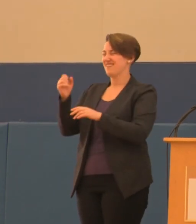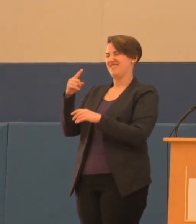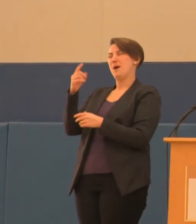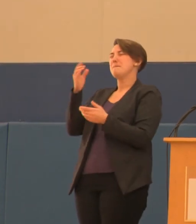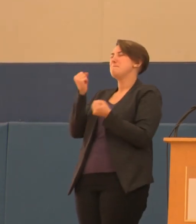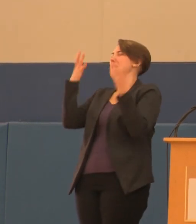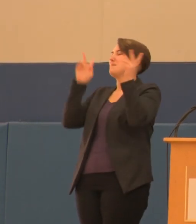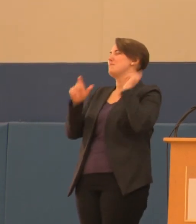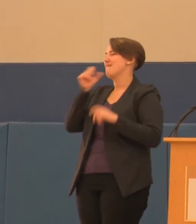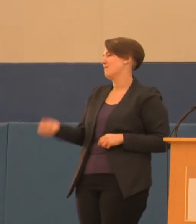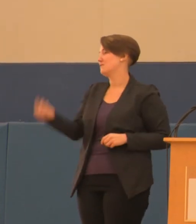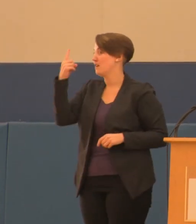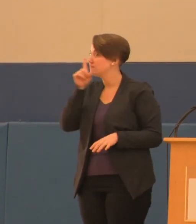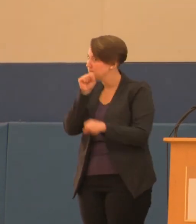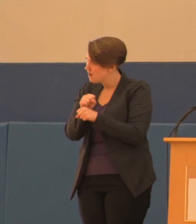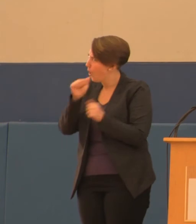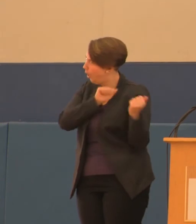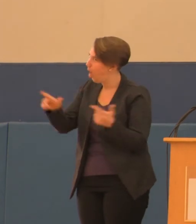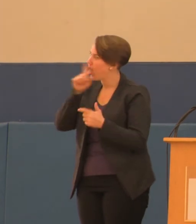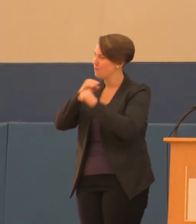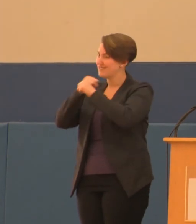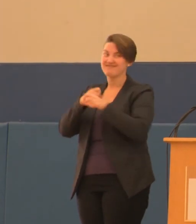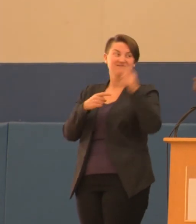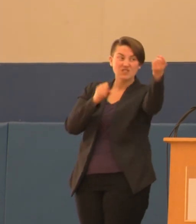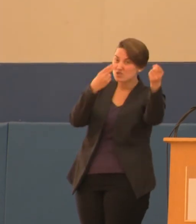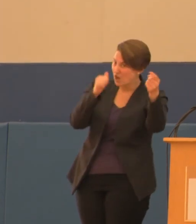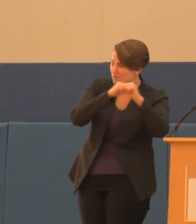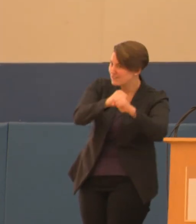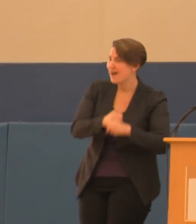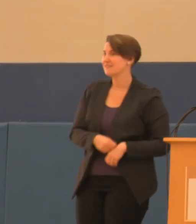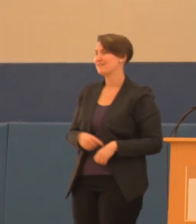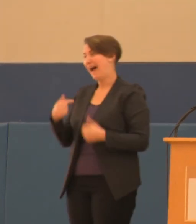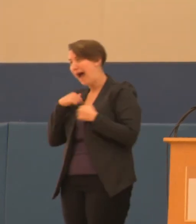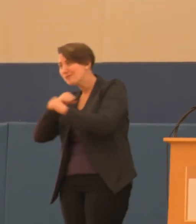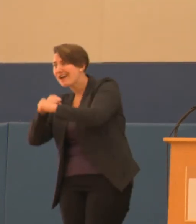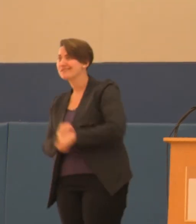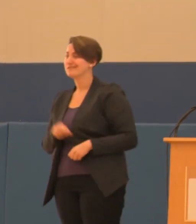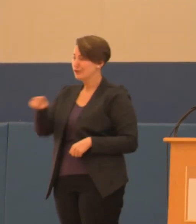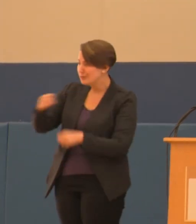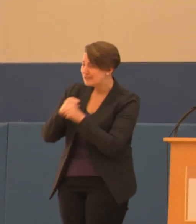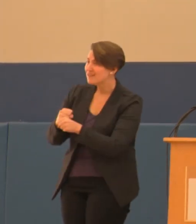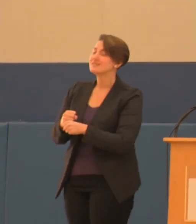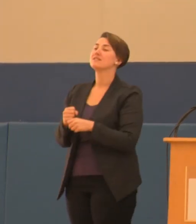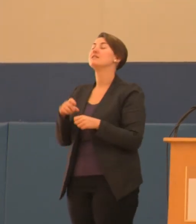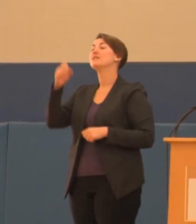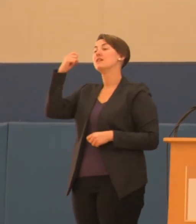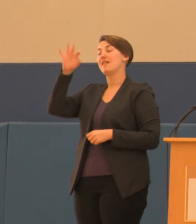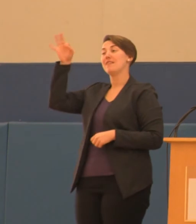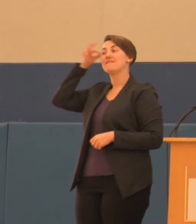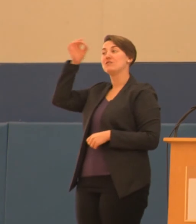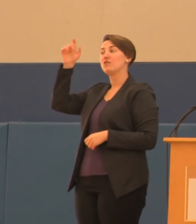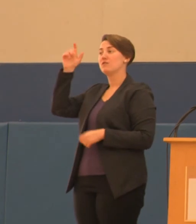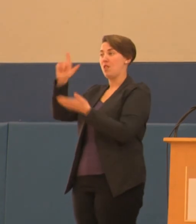understand that everyone's protected. Shauna is protected. I'm protected. You're protected. As a matter of fact, under the federal law,